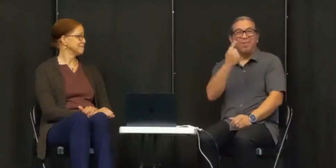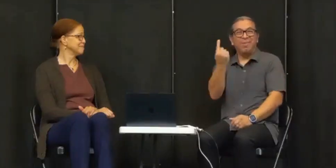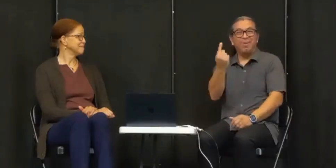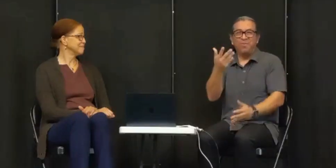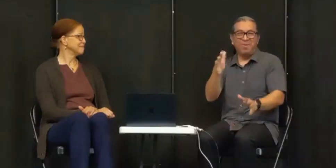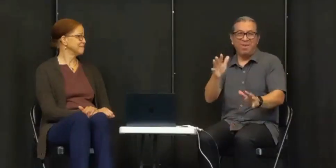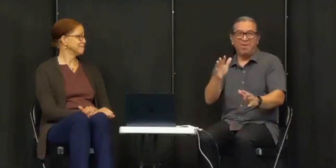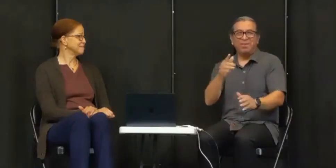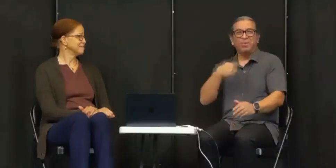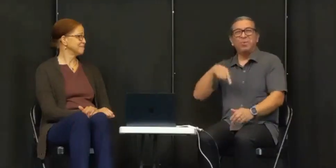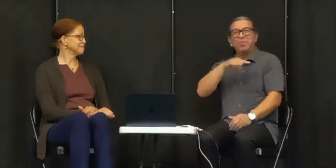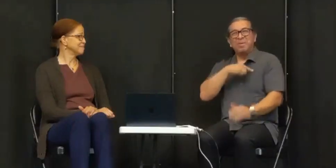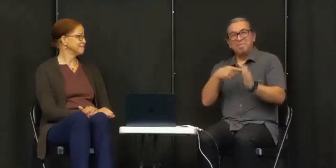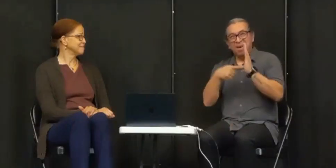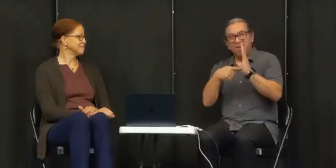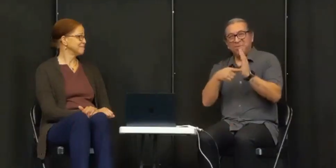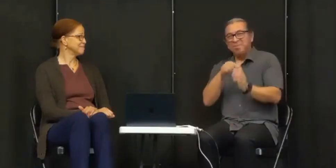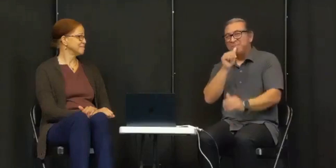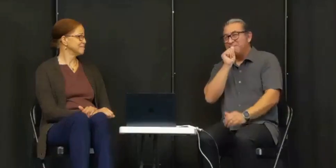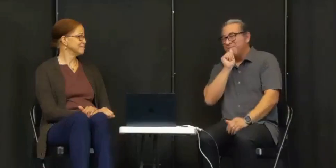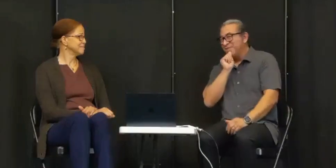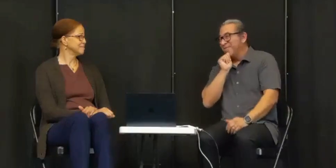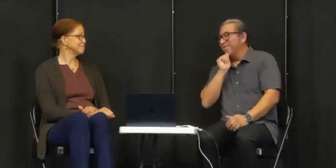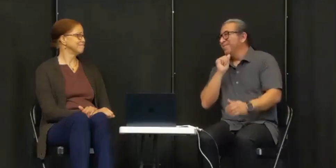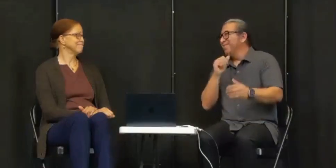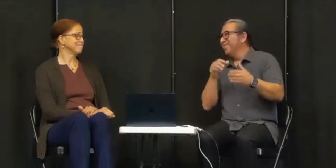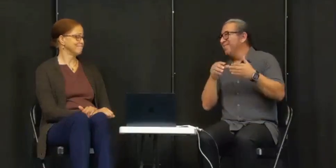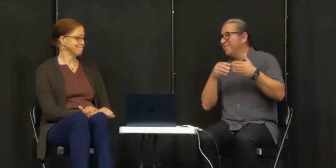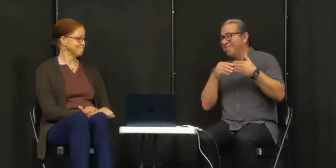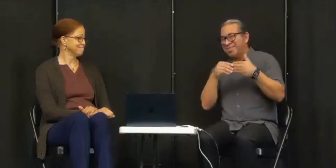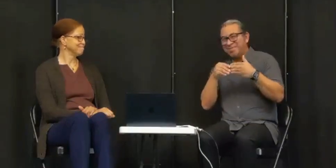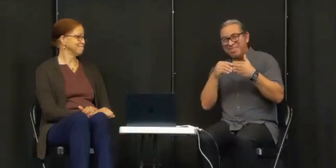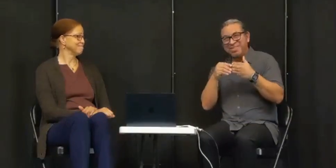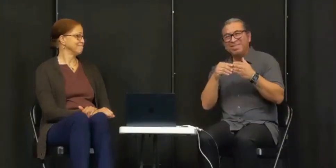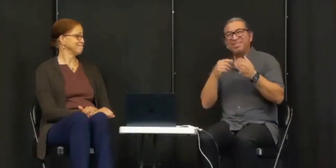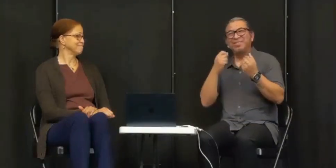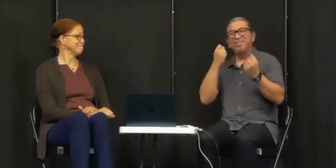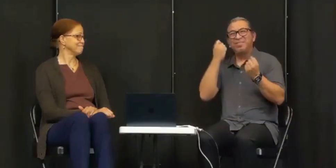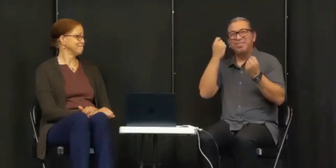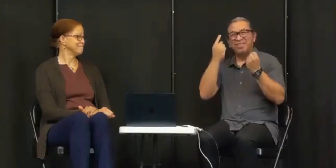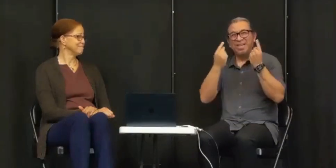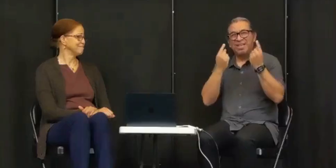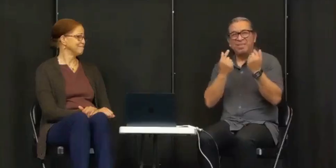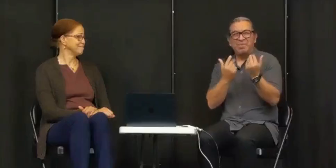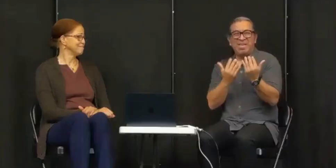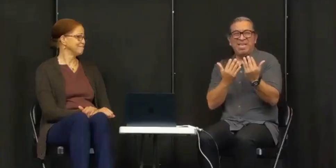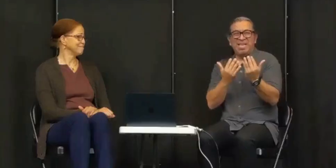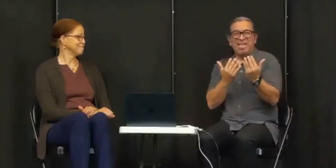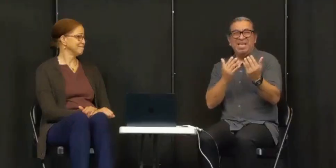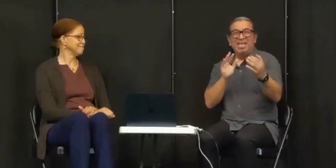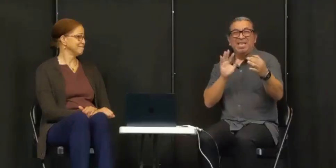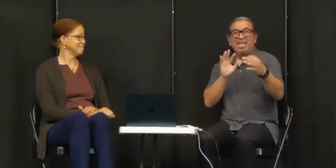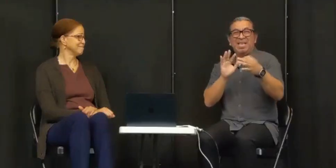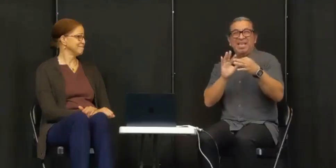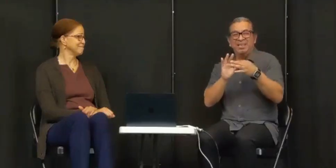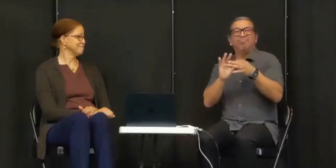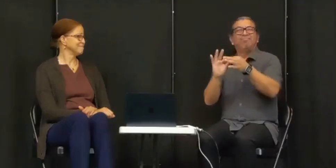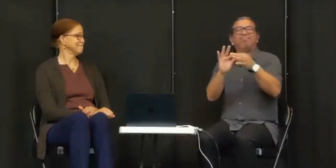or dejected or lonely. We don't want them, so we model the patience, the flexibility, the